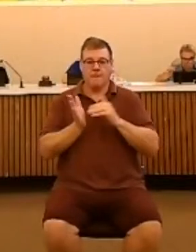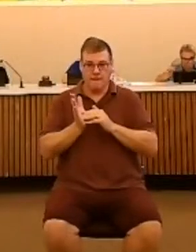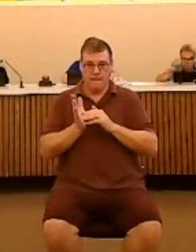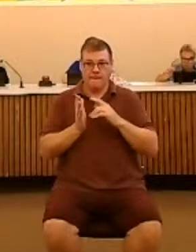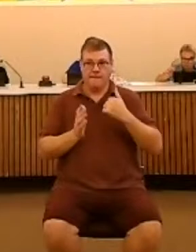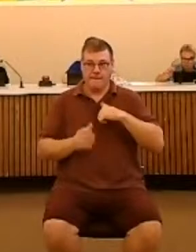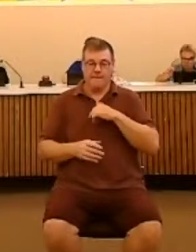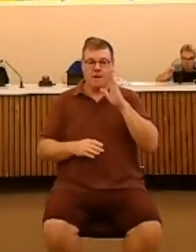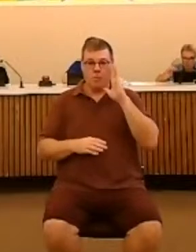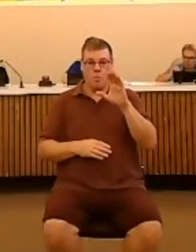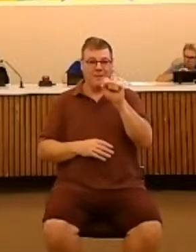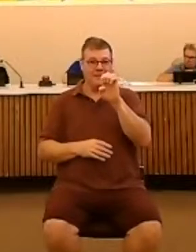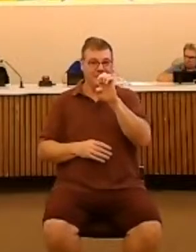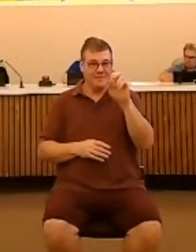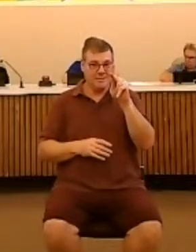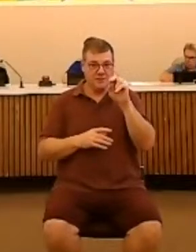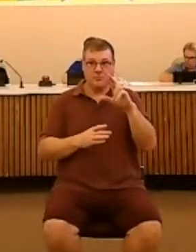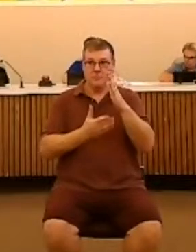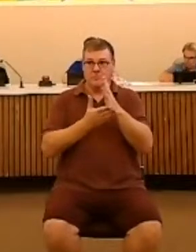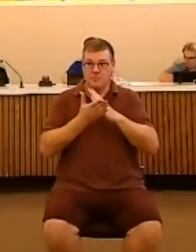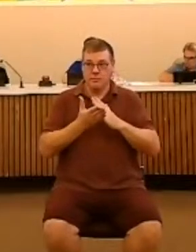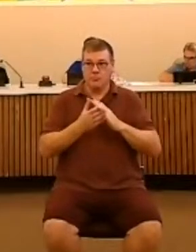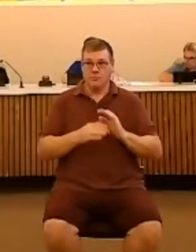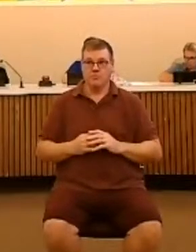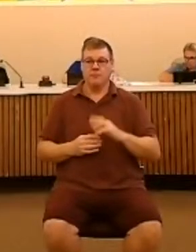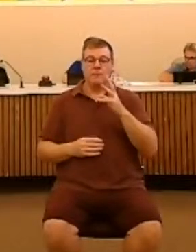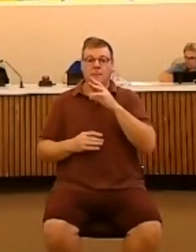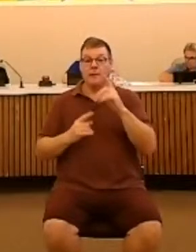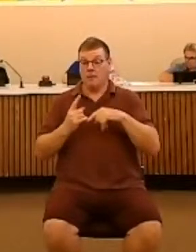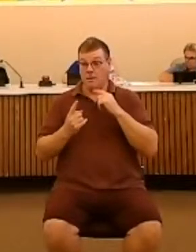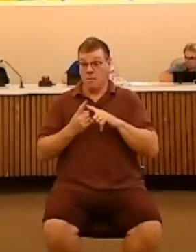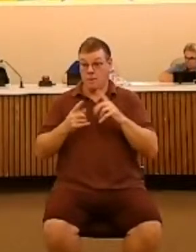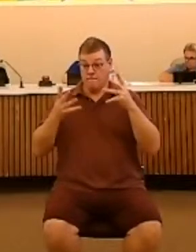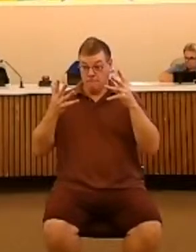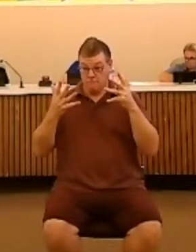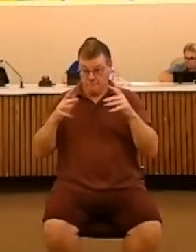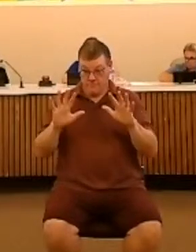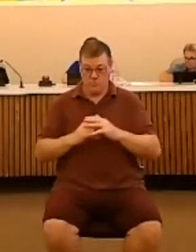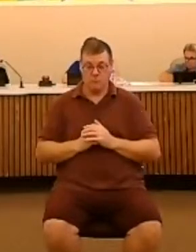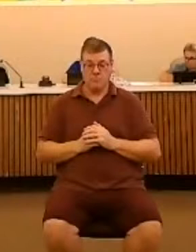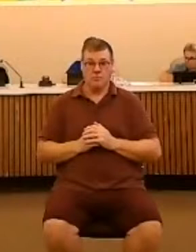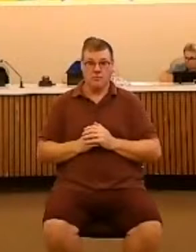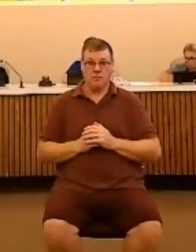the seeker portion of this. And then once that's complete,